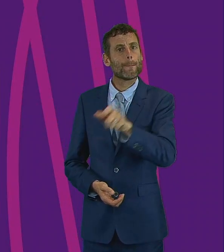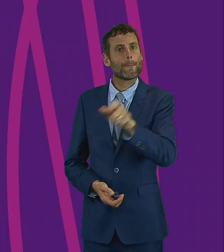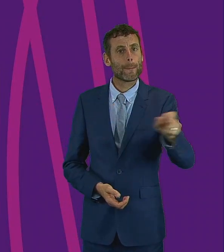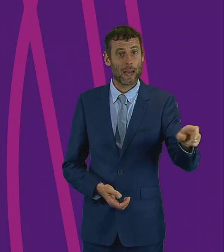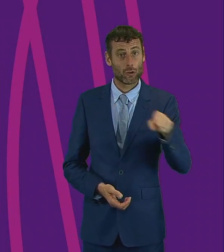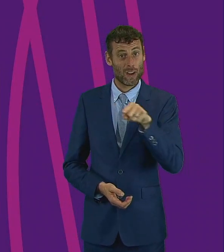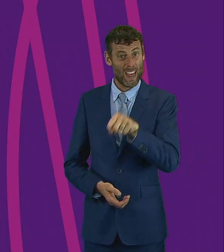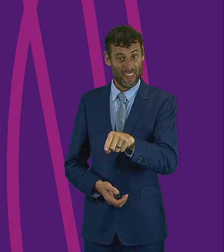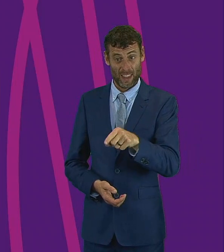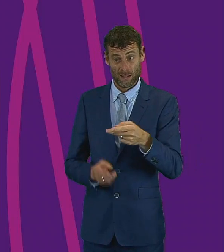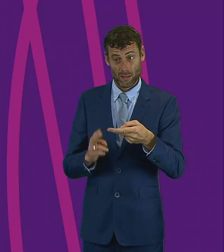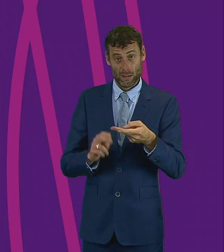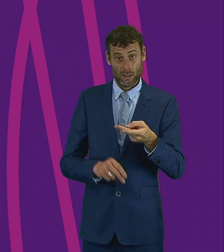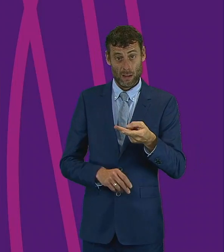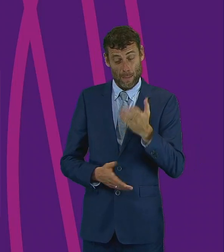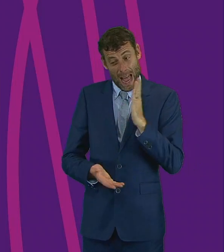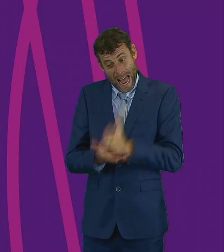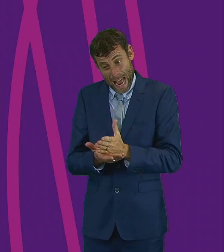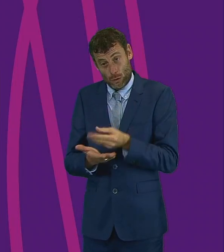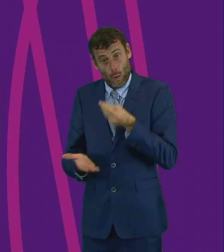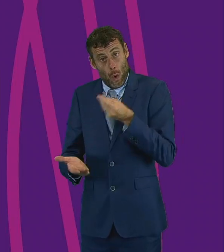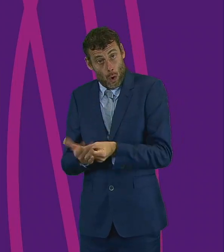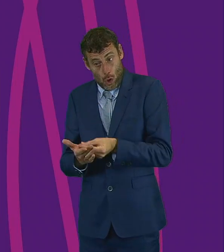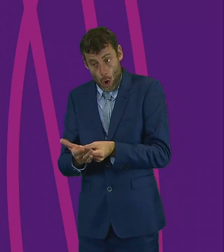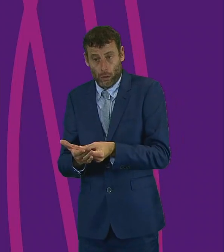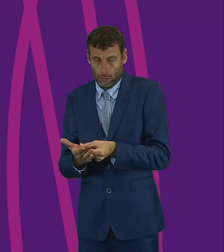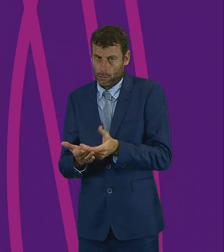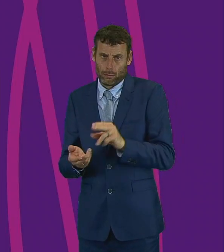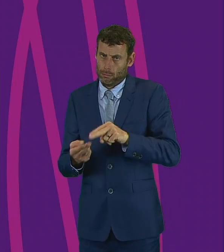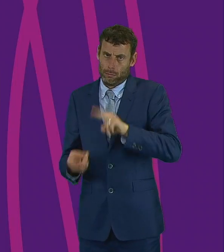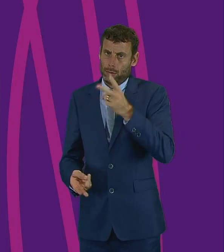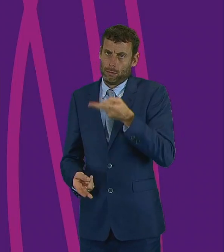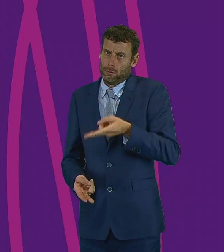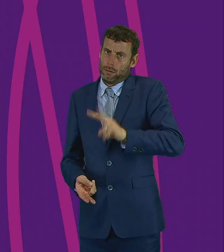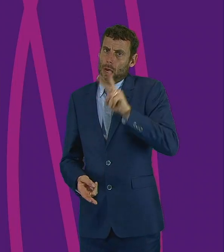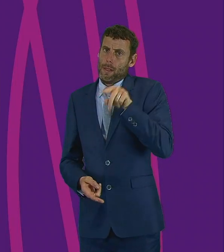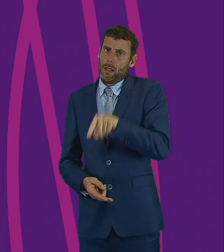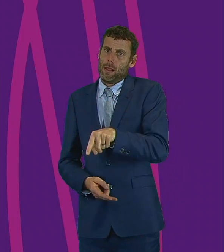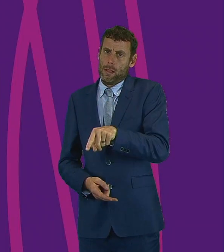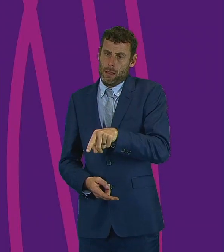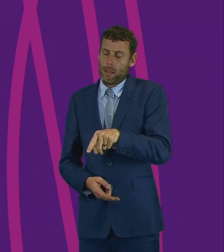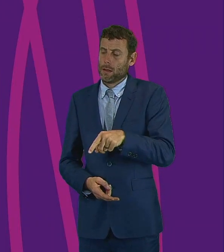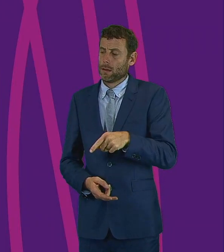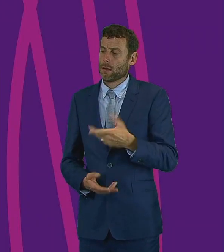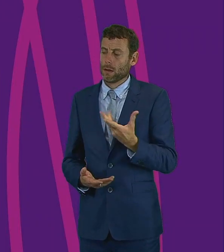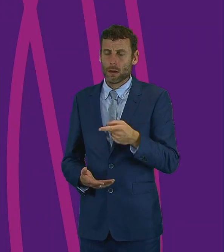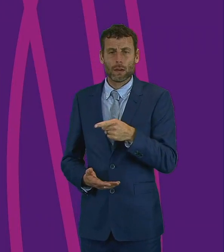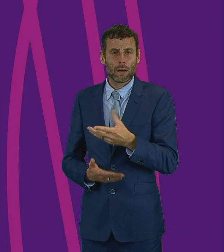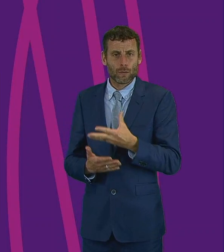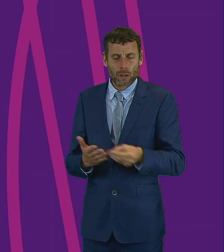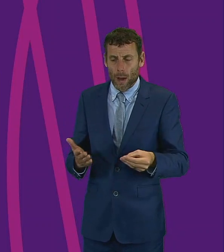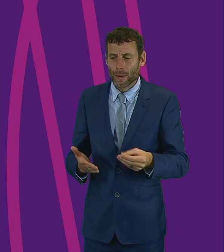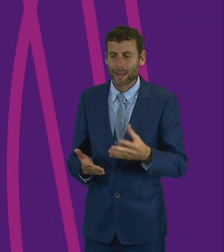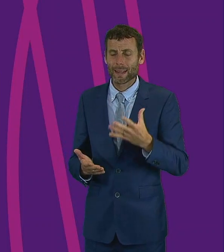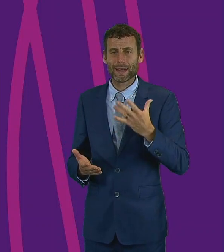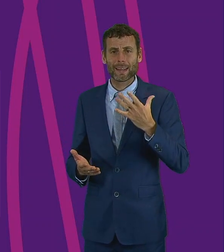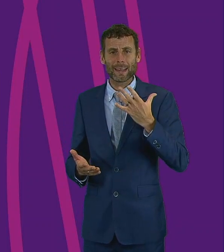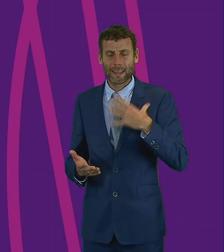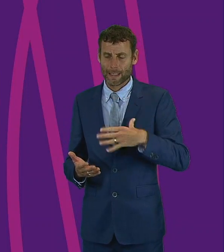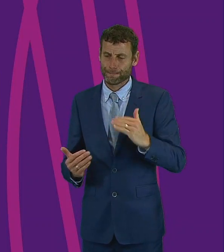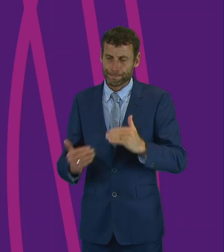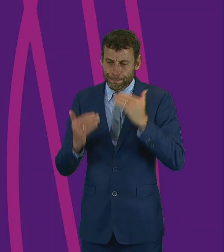double what it would cost if women were to make the choice to travel to the US for removal surgery carried out by